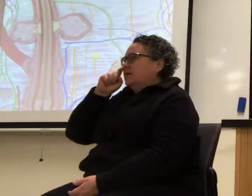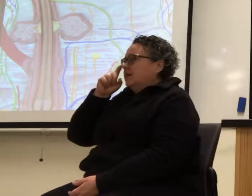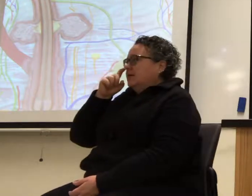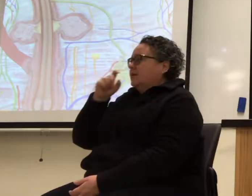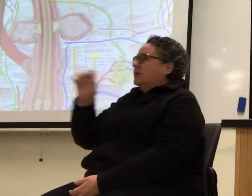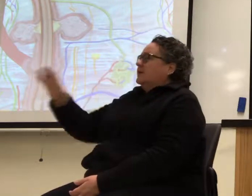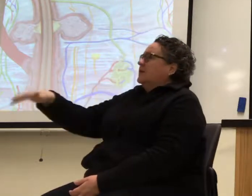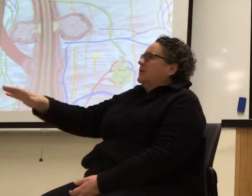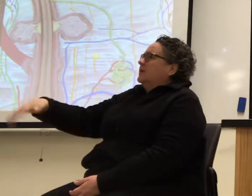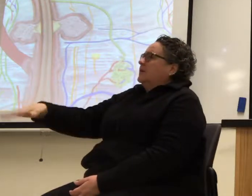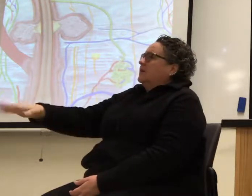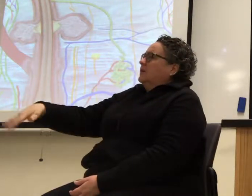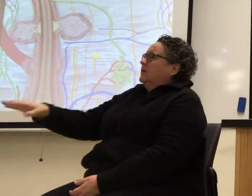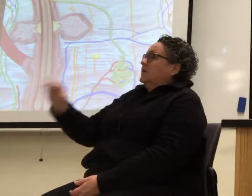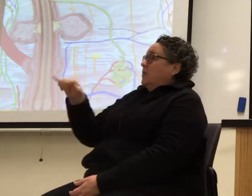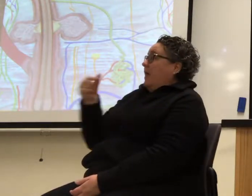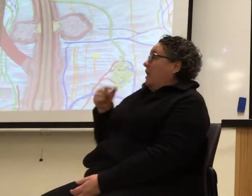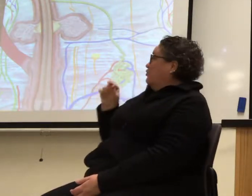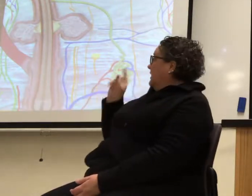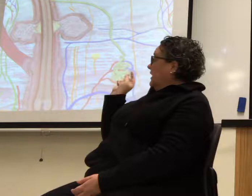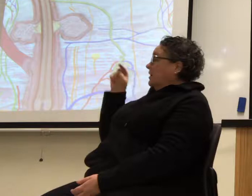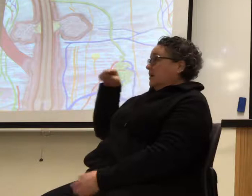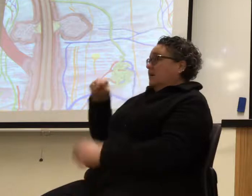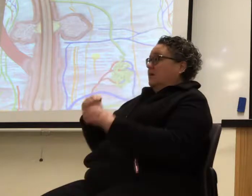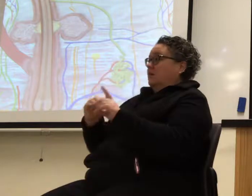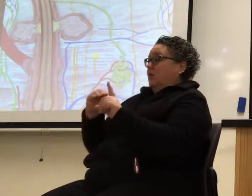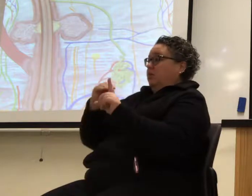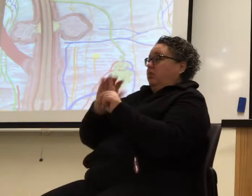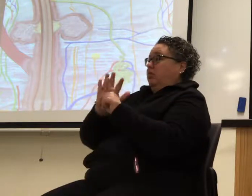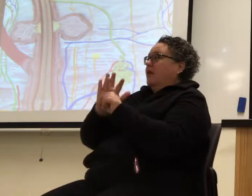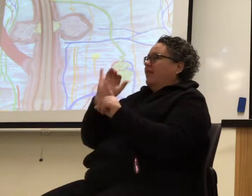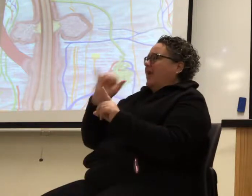So this is a kind of sweat gland, apocrine.